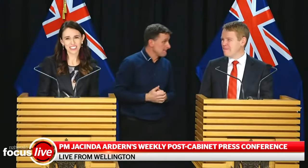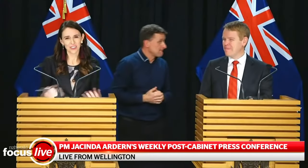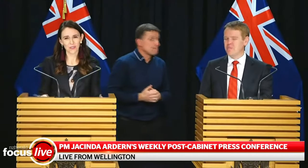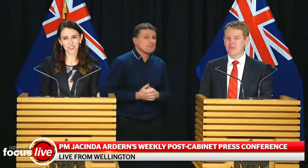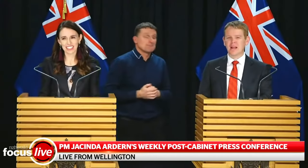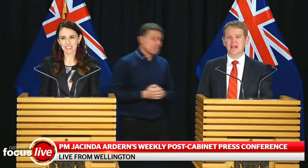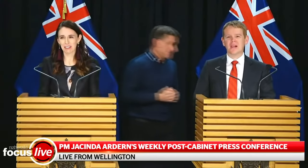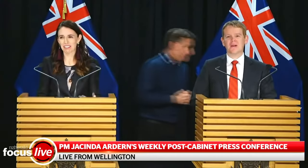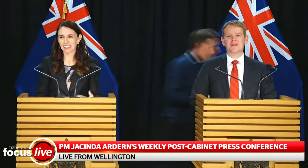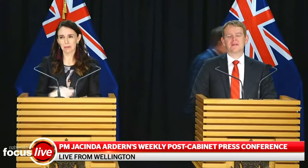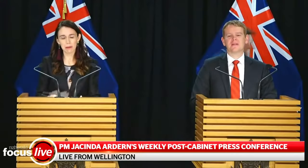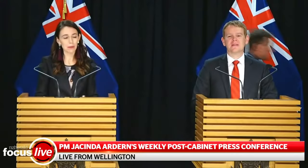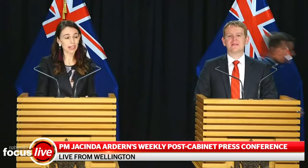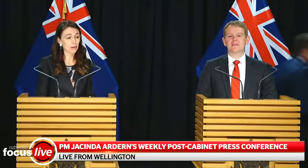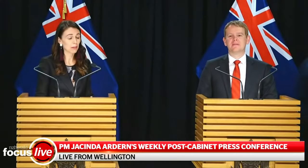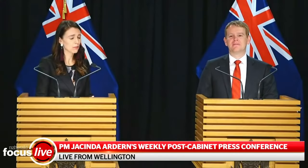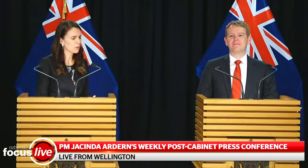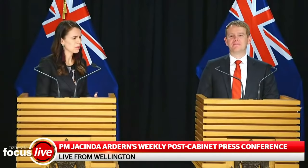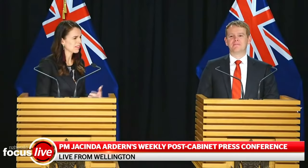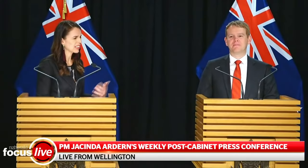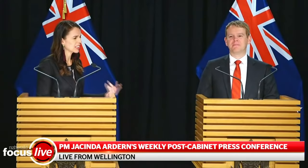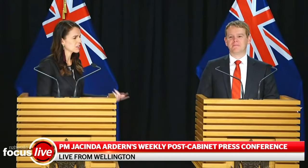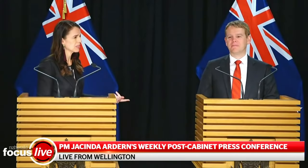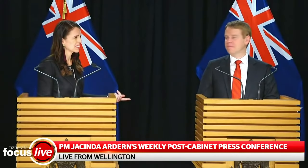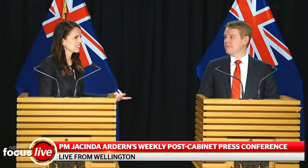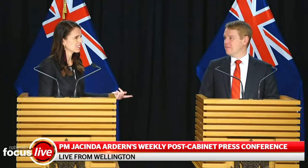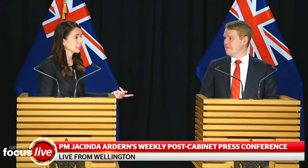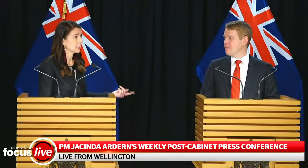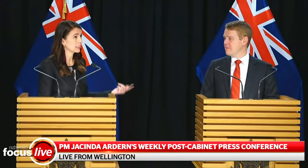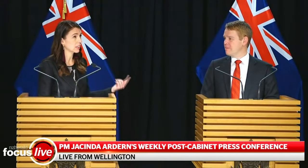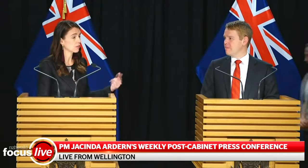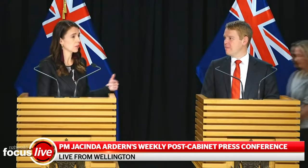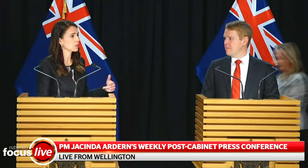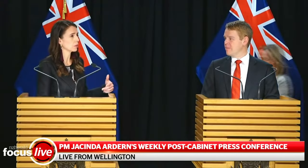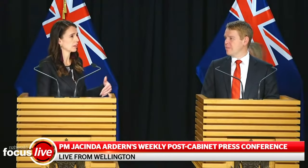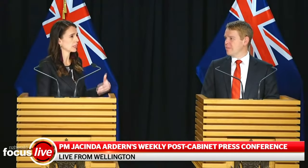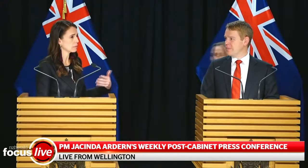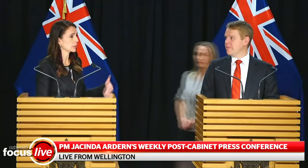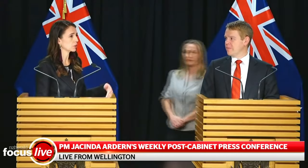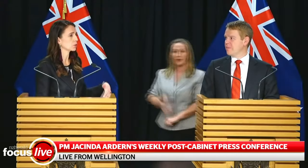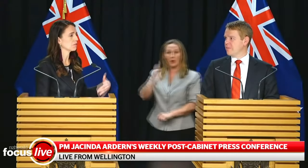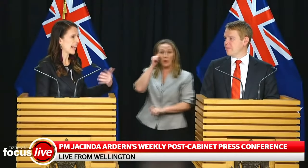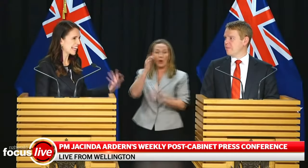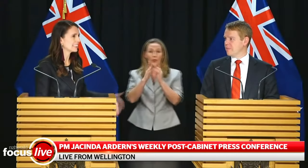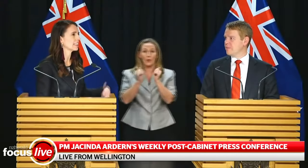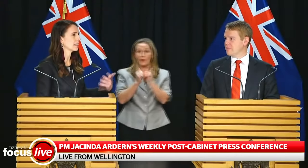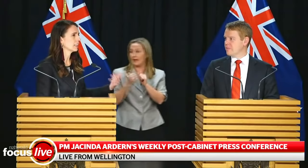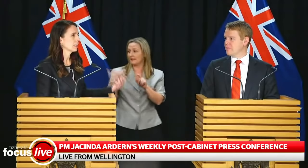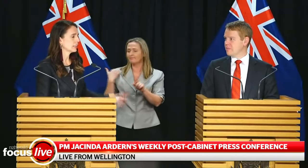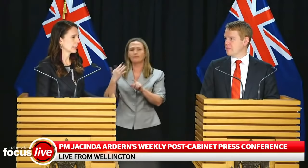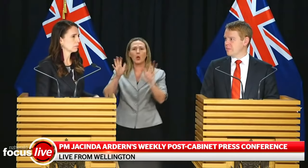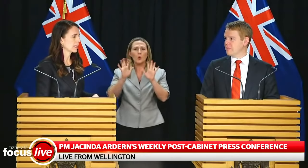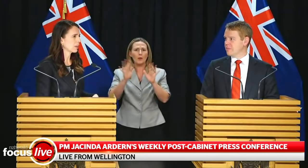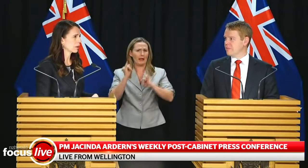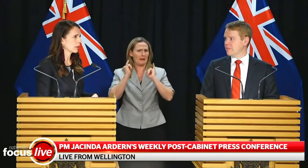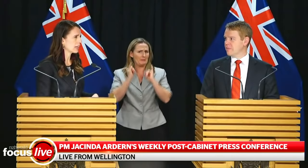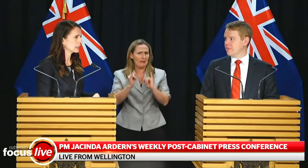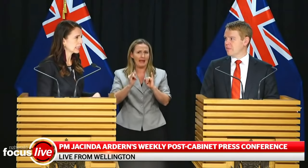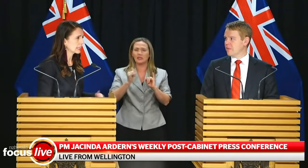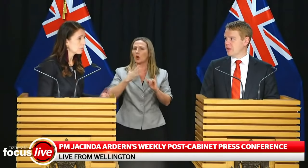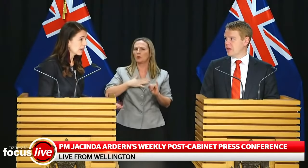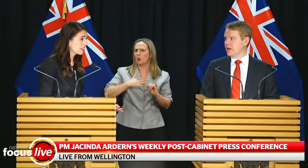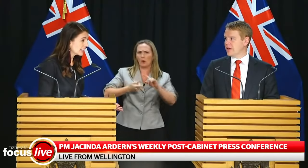weekend. We don't want that to be a reason that people aren't coming forward, but my recollection, Minister, is that of those we are expecting to have had their test by now,